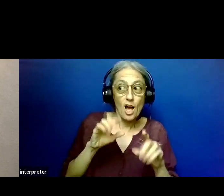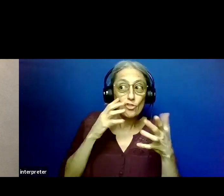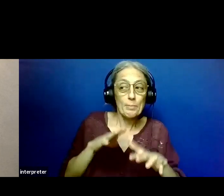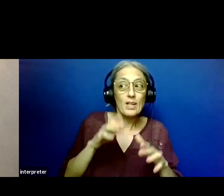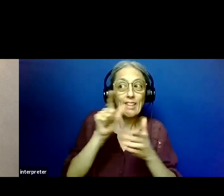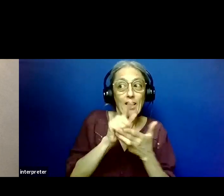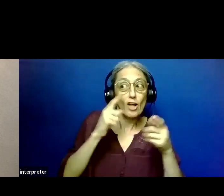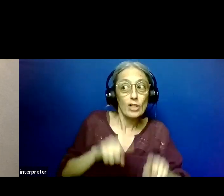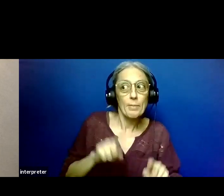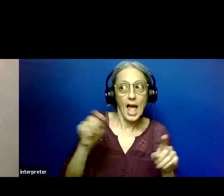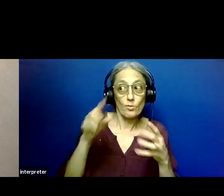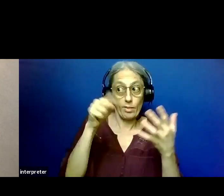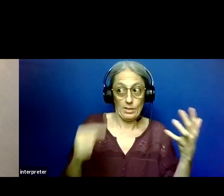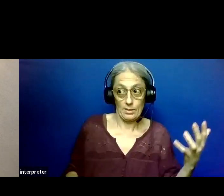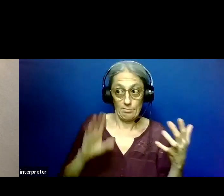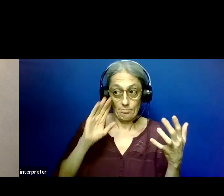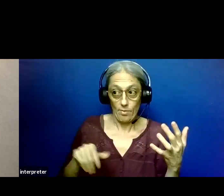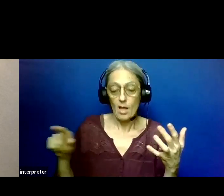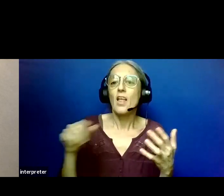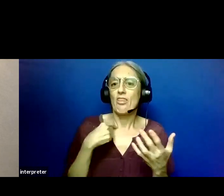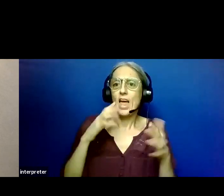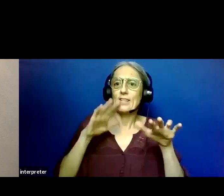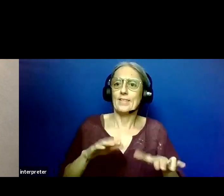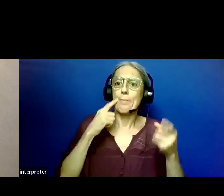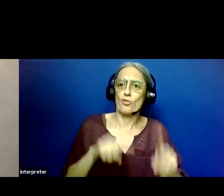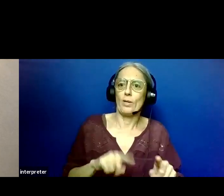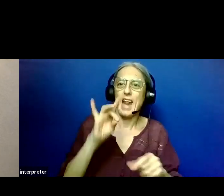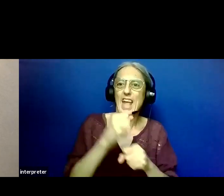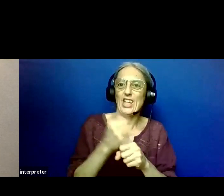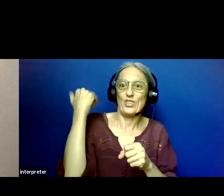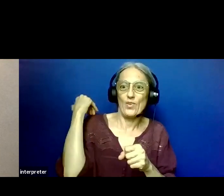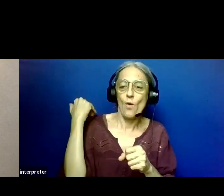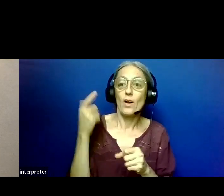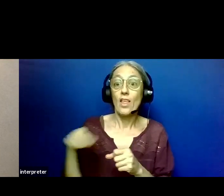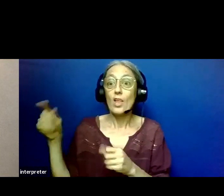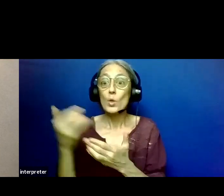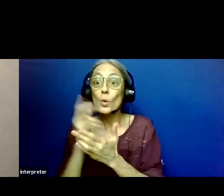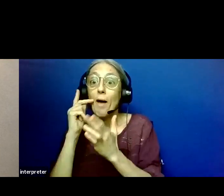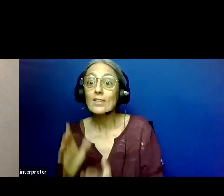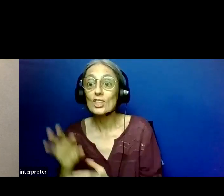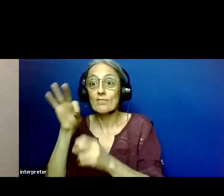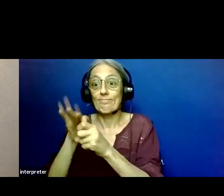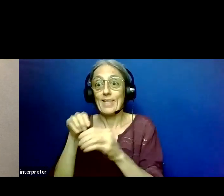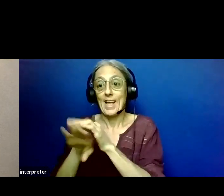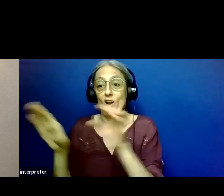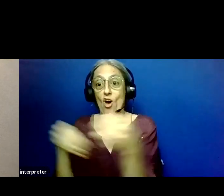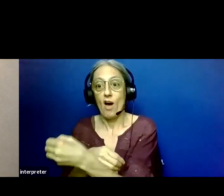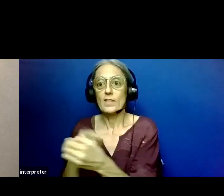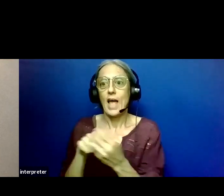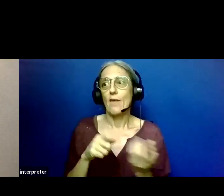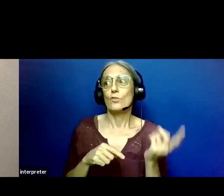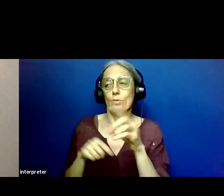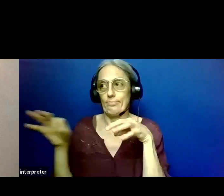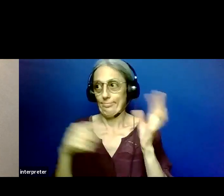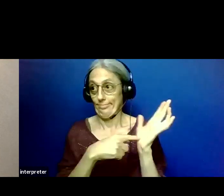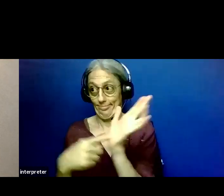there. Our settlement agreement is 8 years old. You know, they are new. So I highly recommend